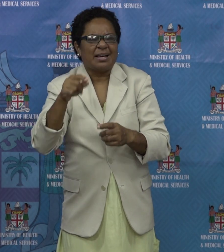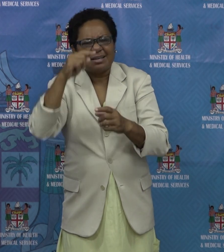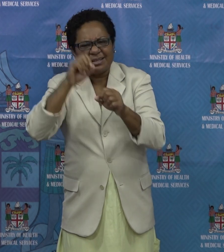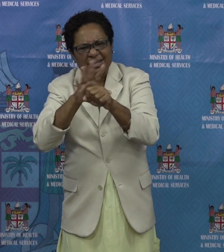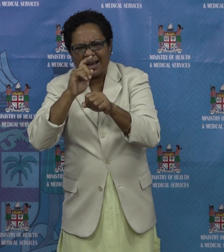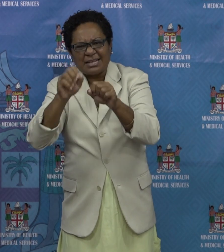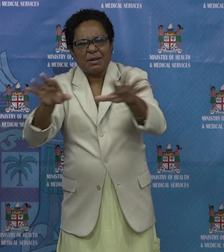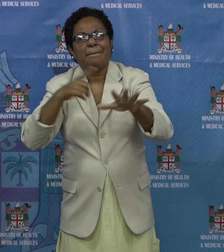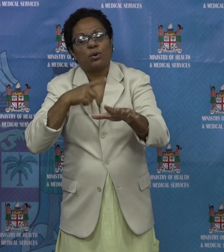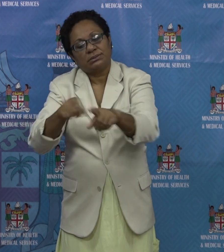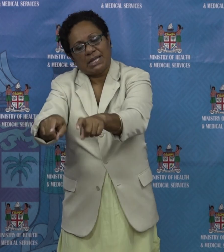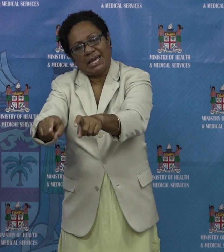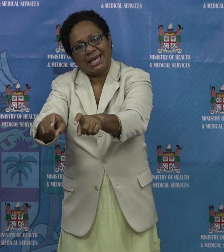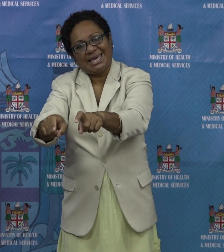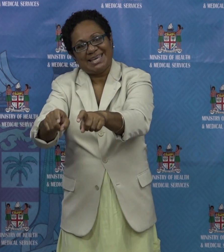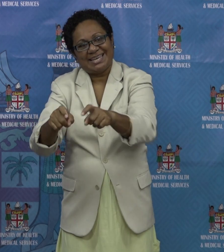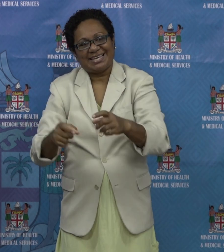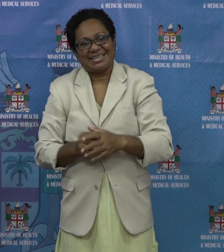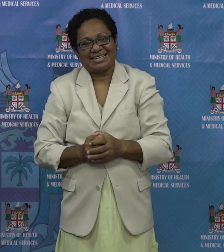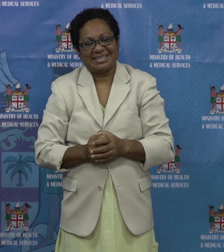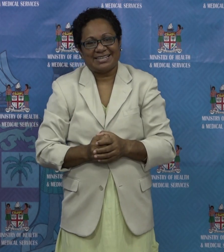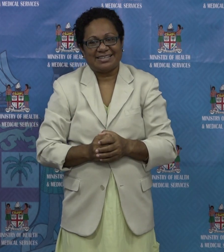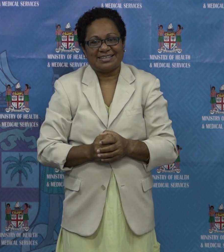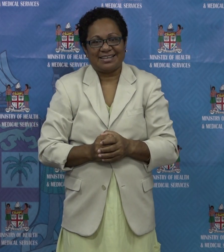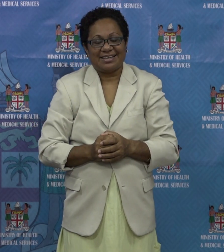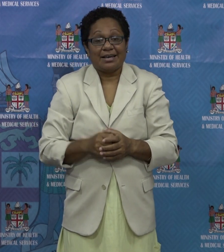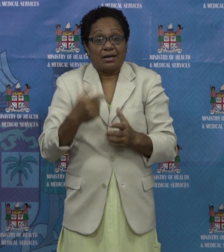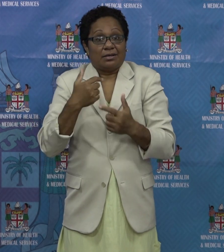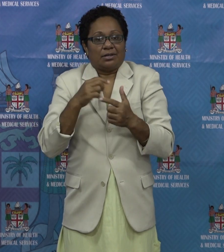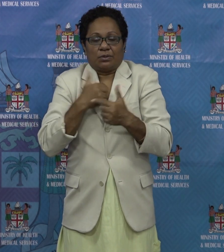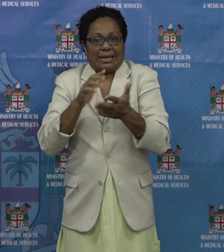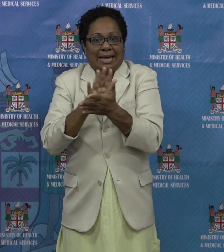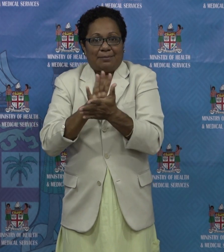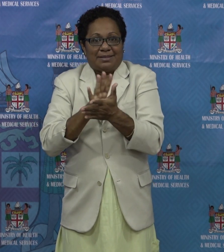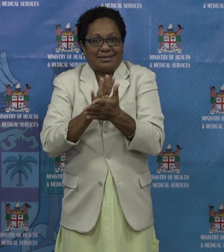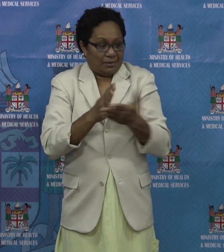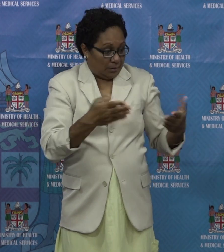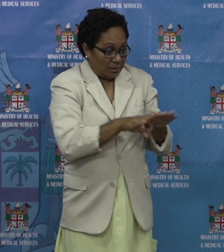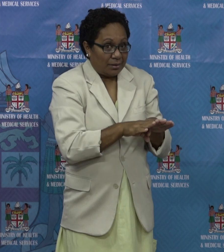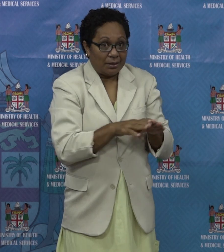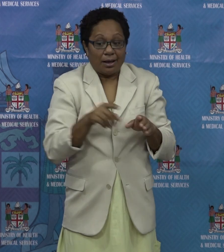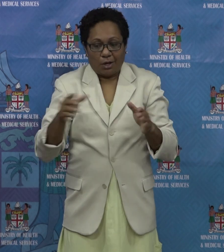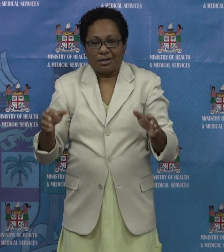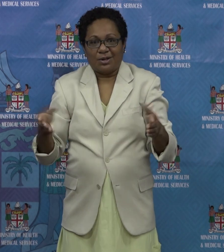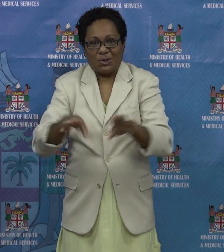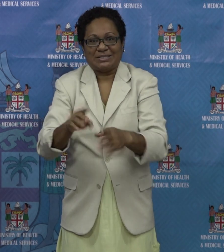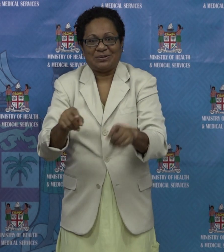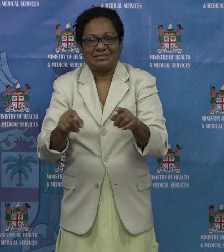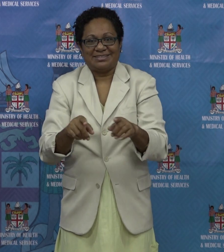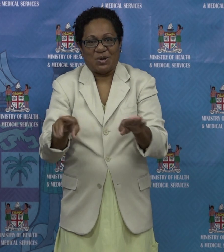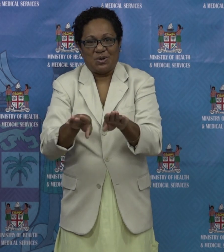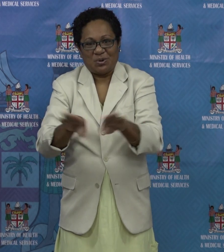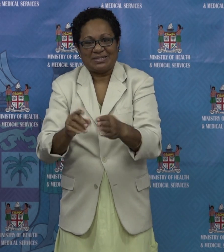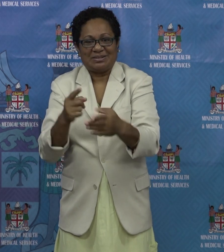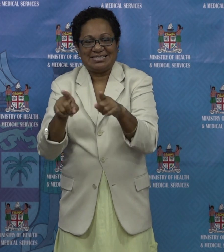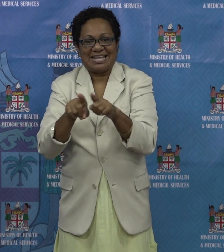So it just so happens that we're having a lockdown at a time when our testing capability is dropped. But we are also confident that it's